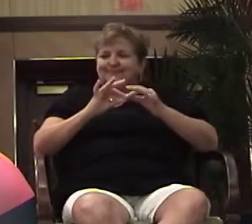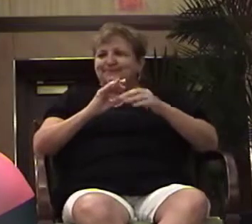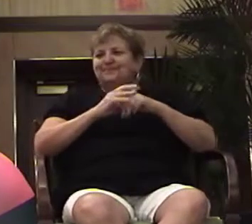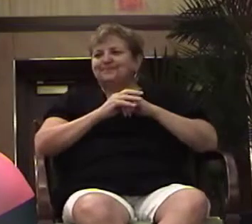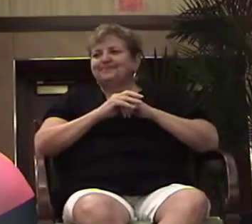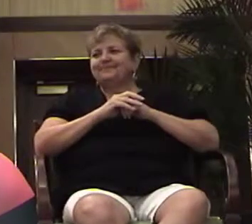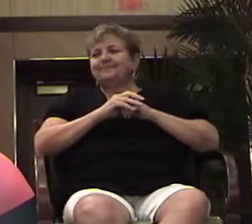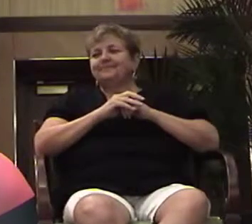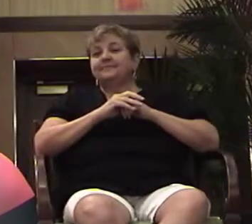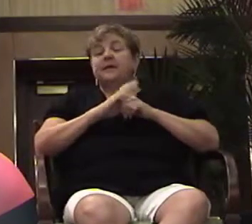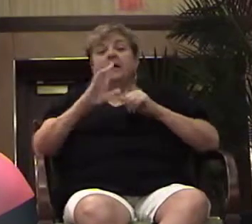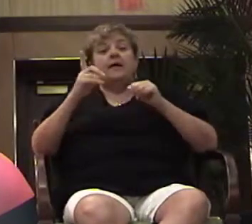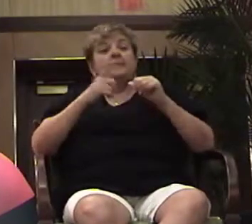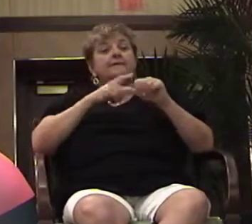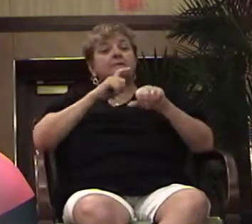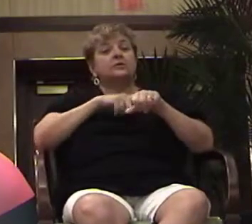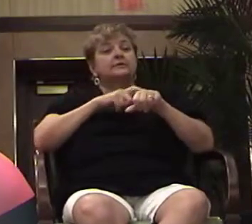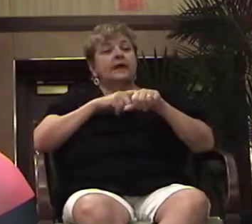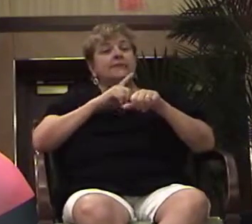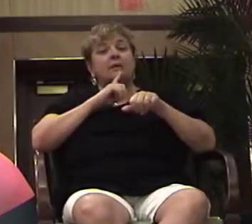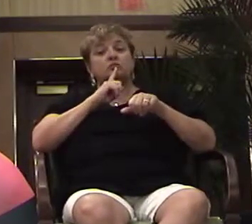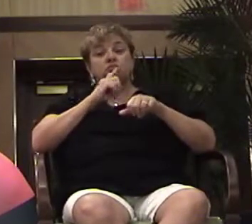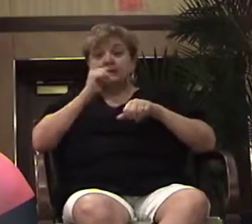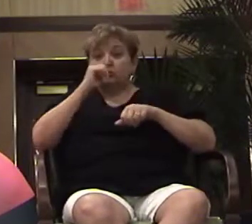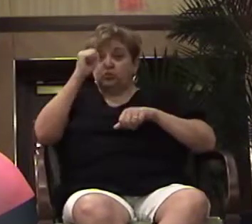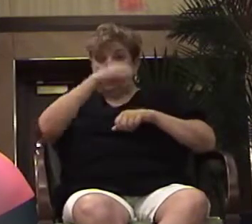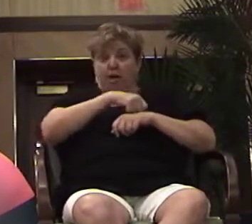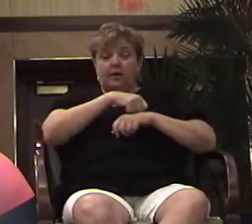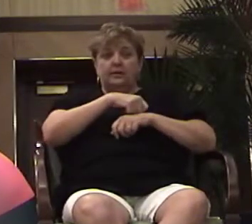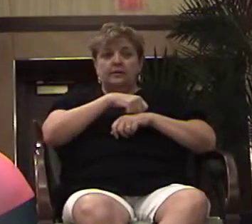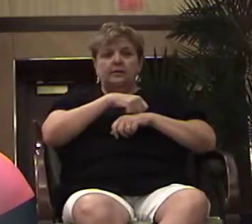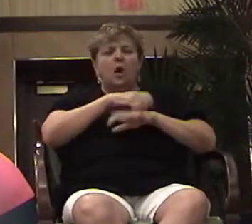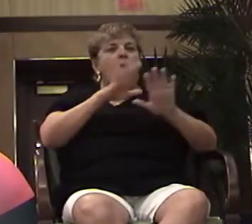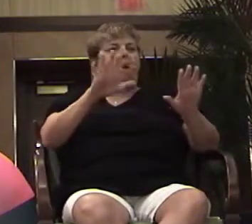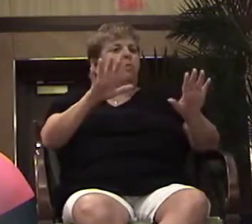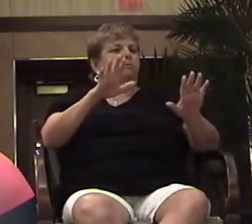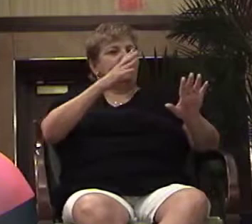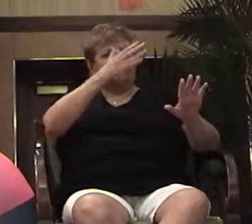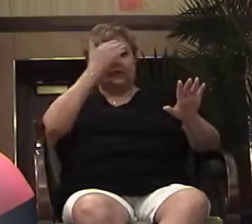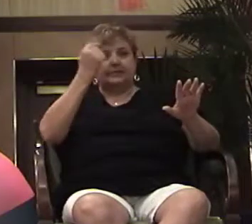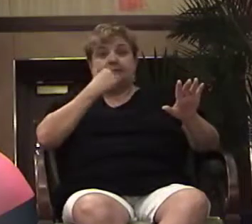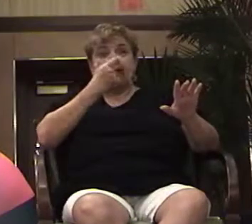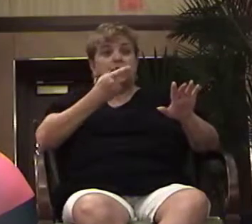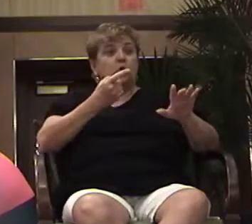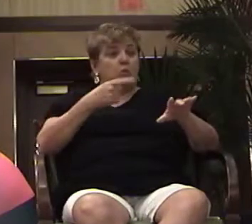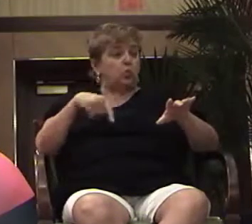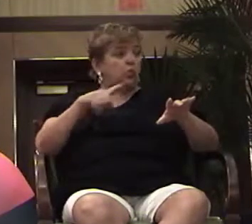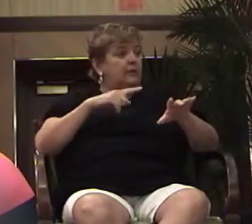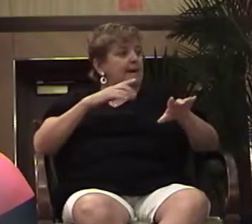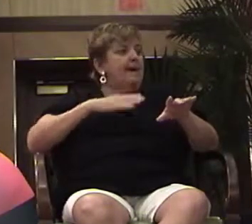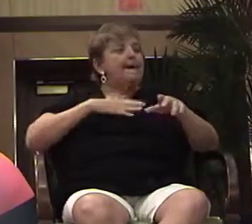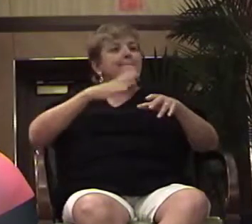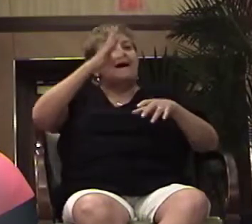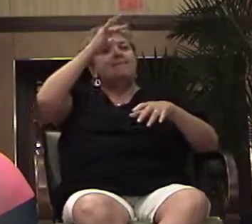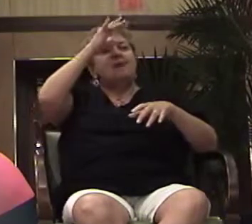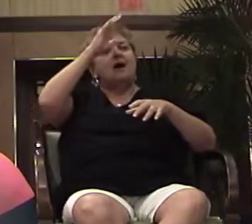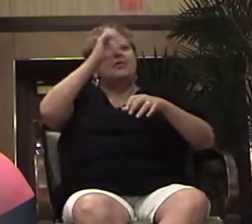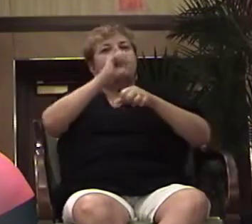the first time I was ever drunk, oh, I forgot to tell you, my father was a CIA, Catholic